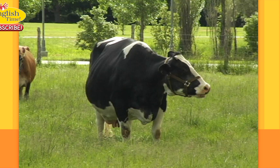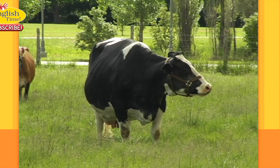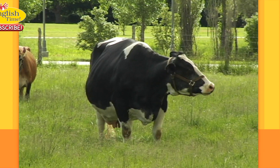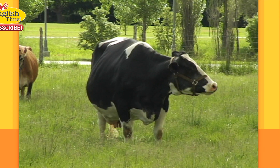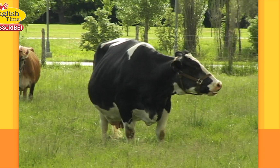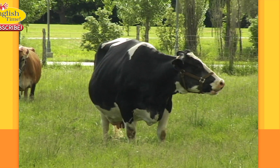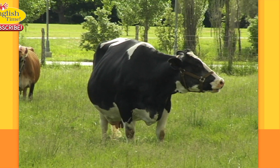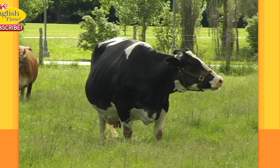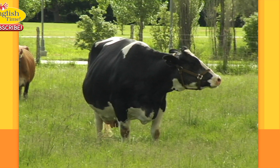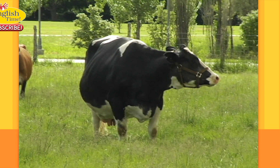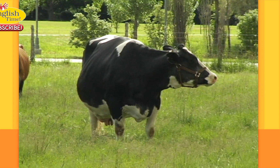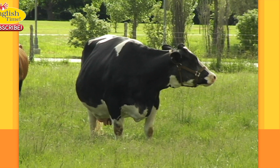Moo.